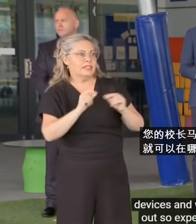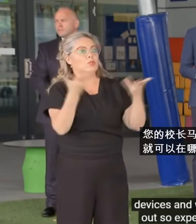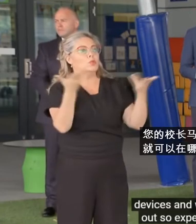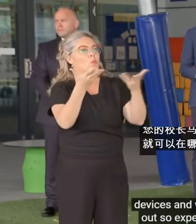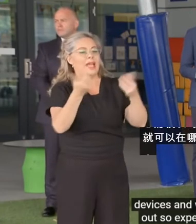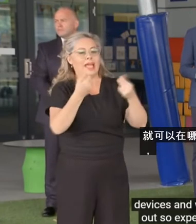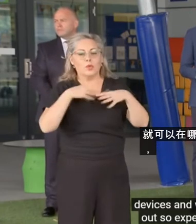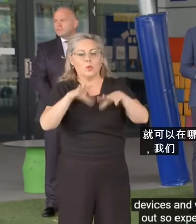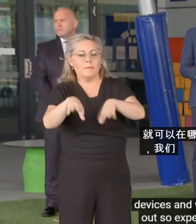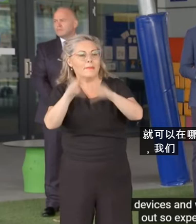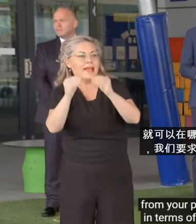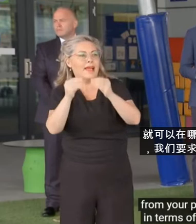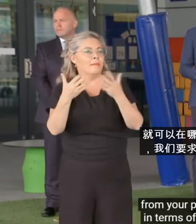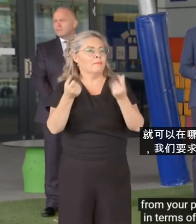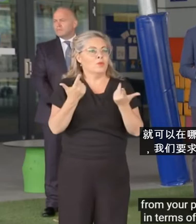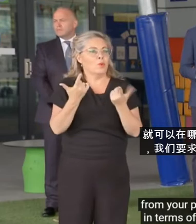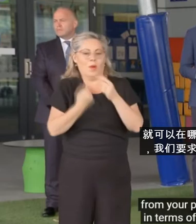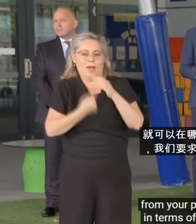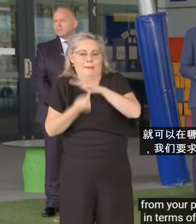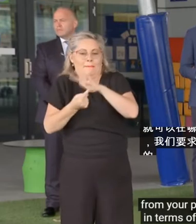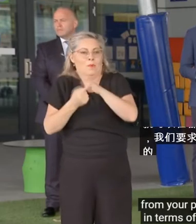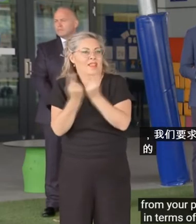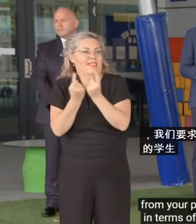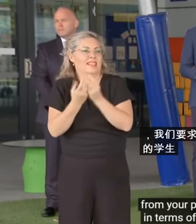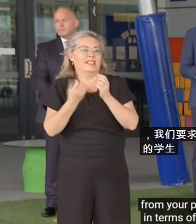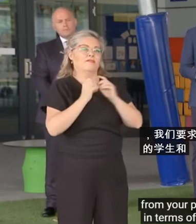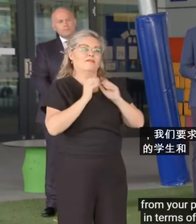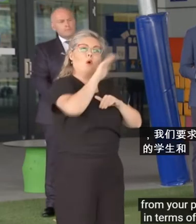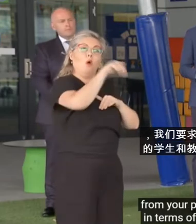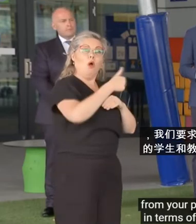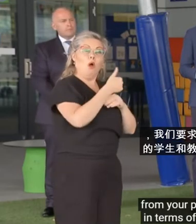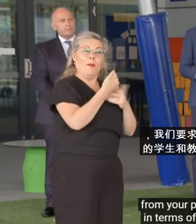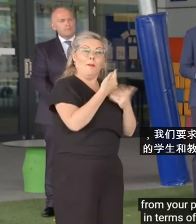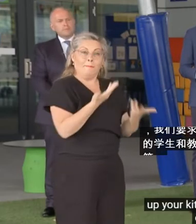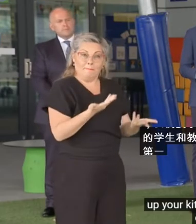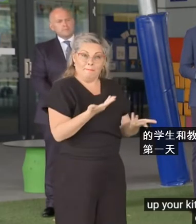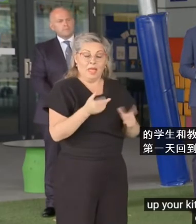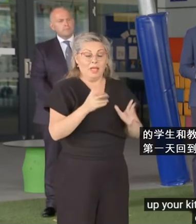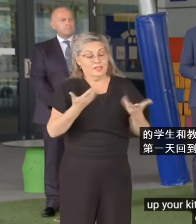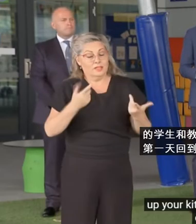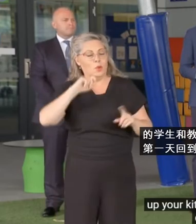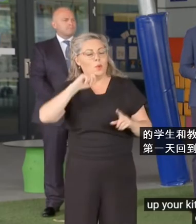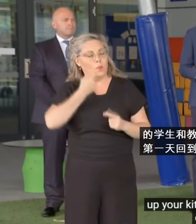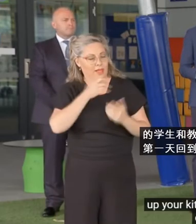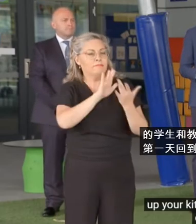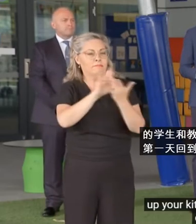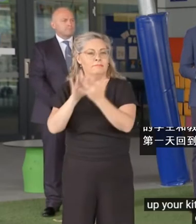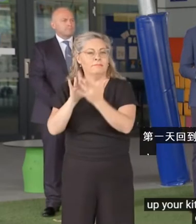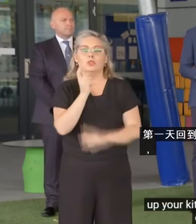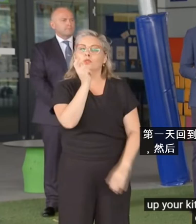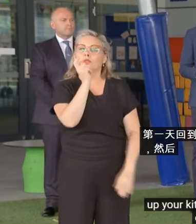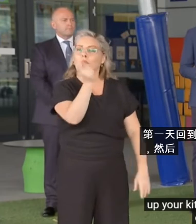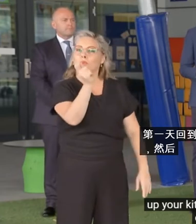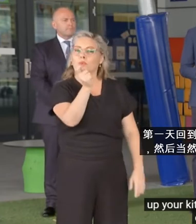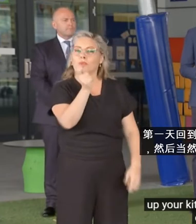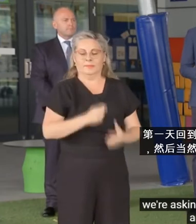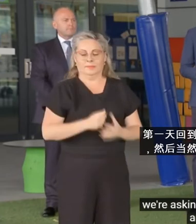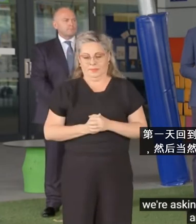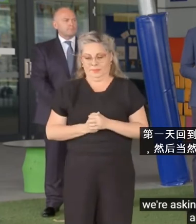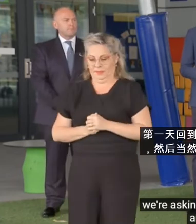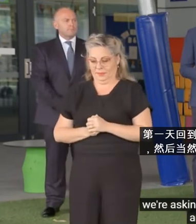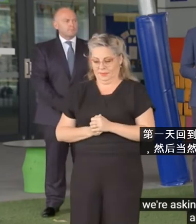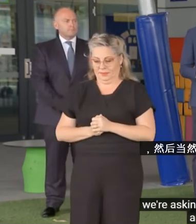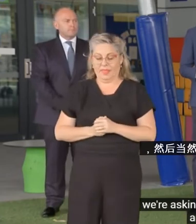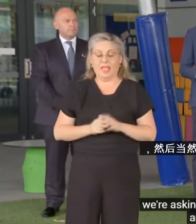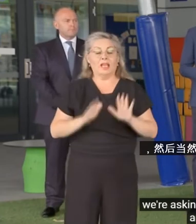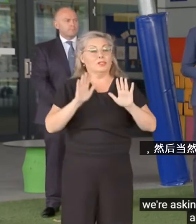your kits for the beginning of school. We're asking all of our students and staff to test before they come back to school for that first day, and then of course to